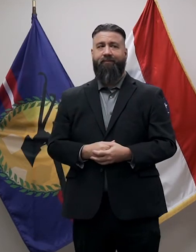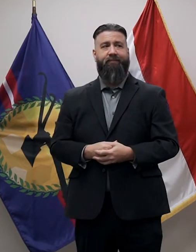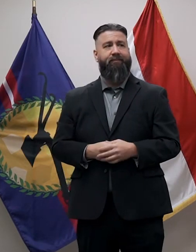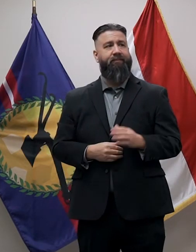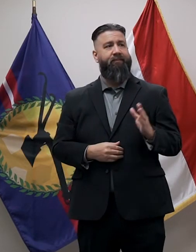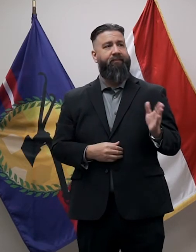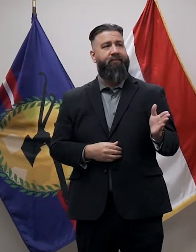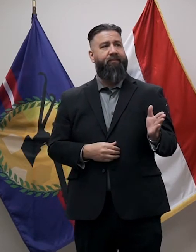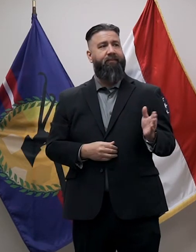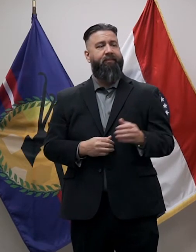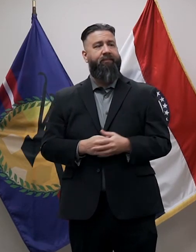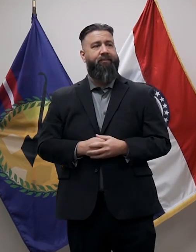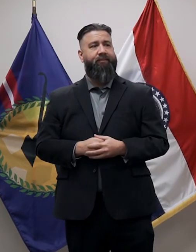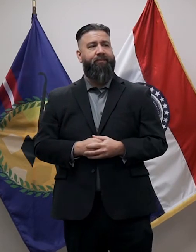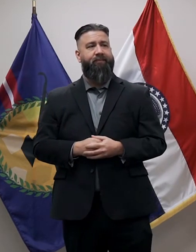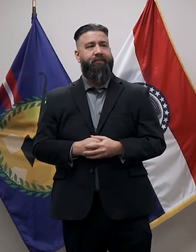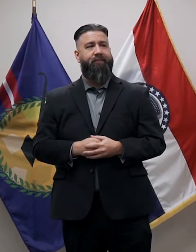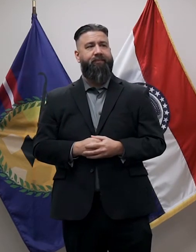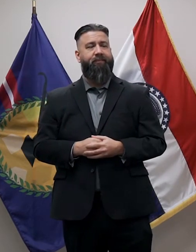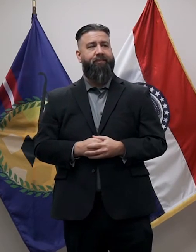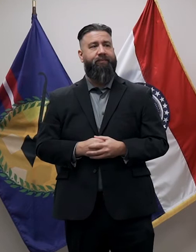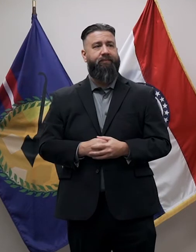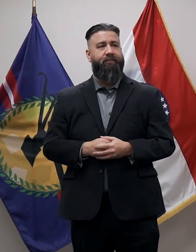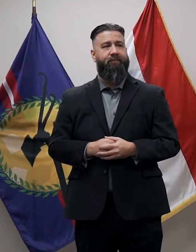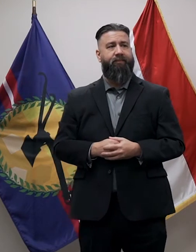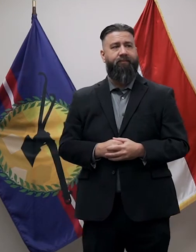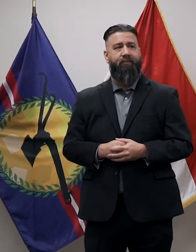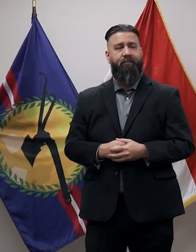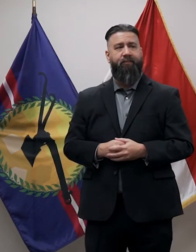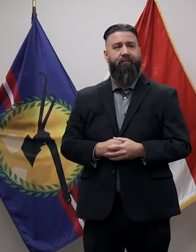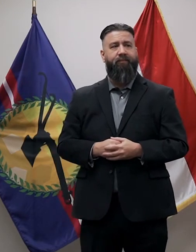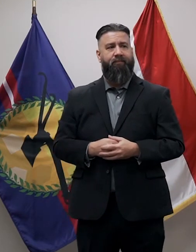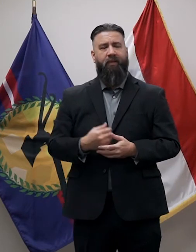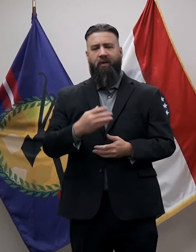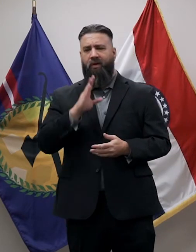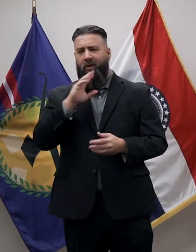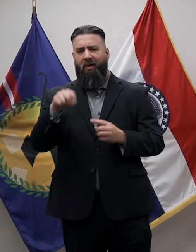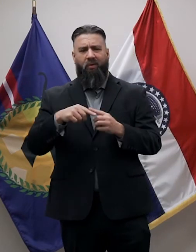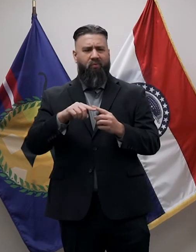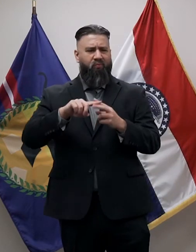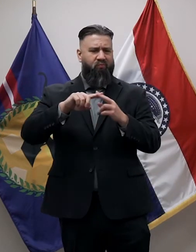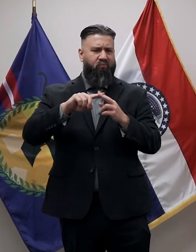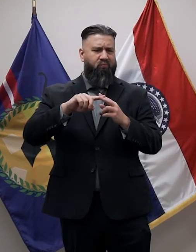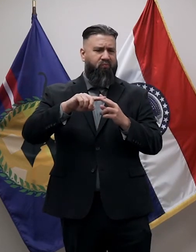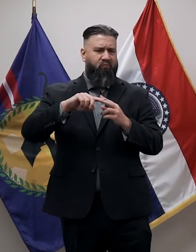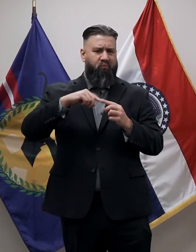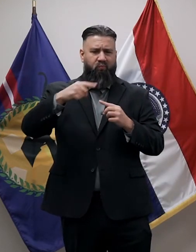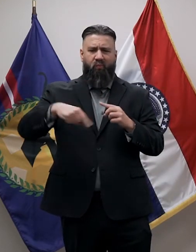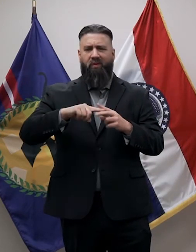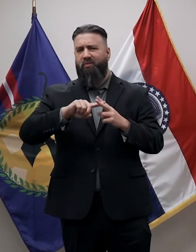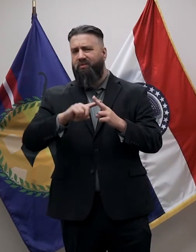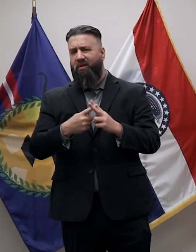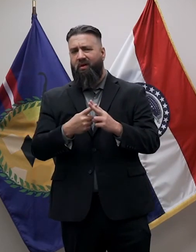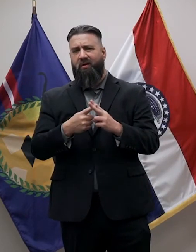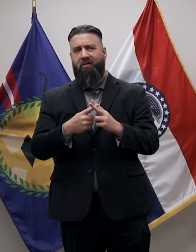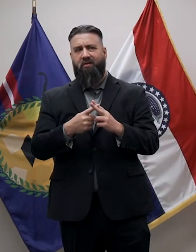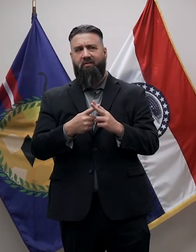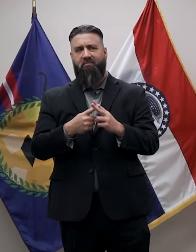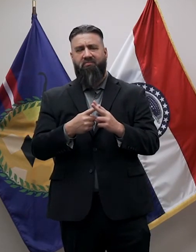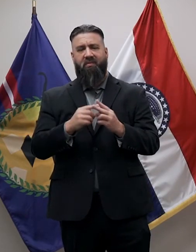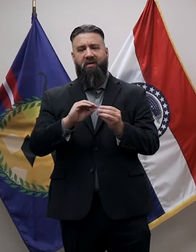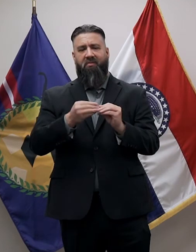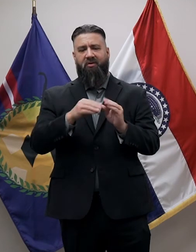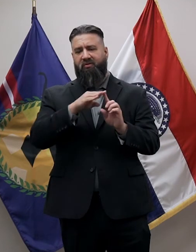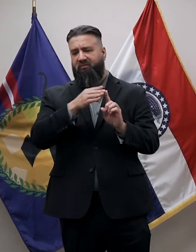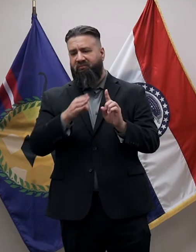Can you talk about the decision of when exactly to do this? Cases were on the decline for a little bit, and they're expected to keep declining.